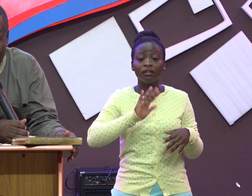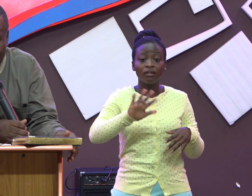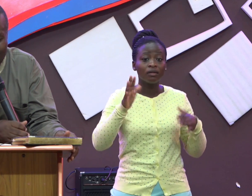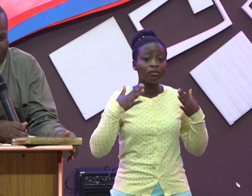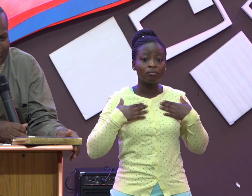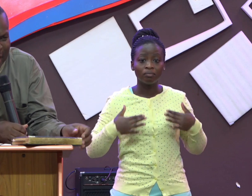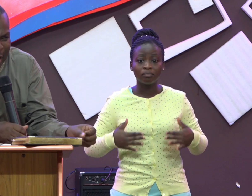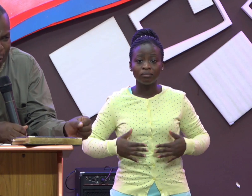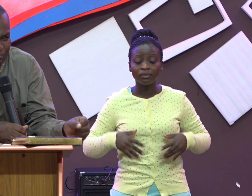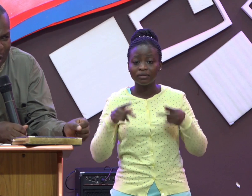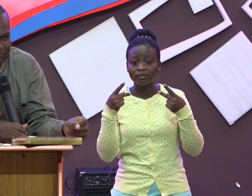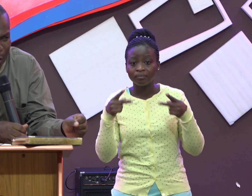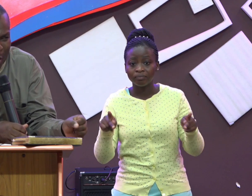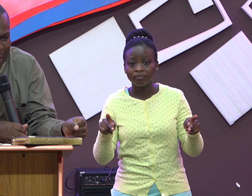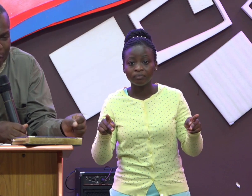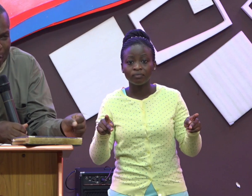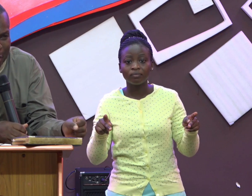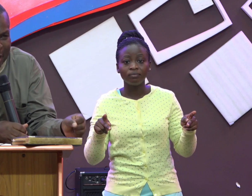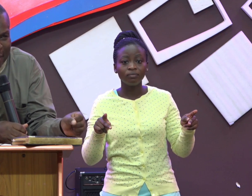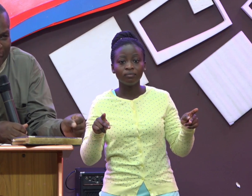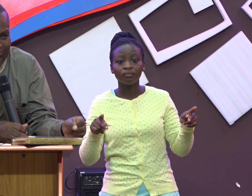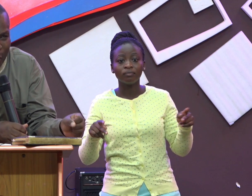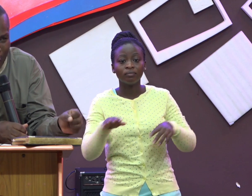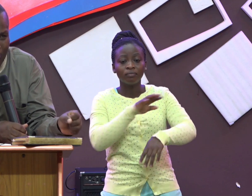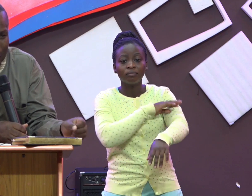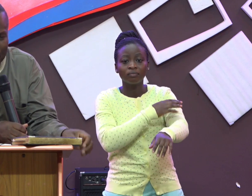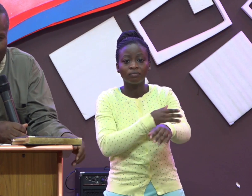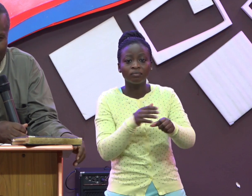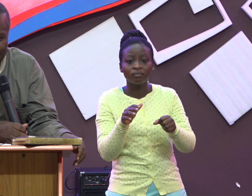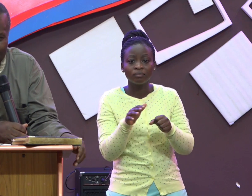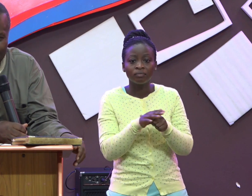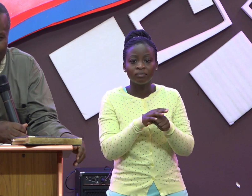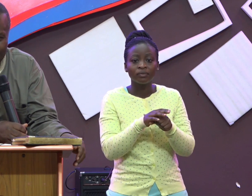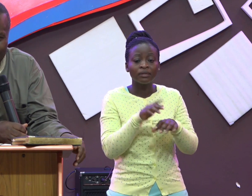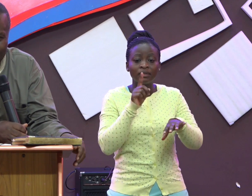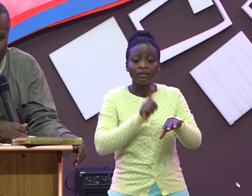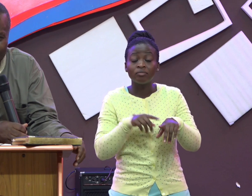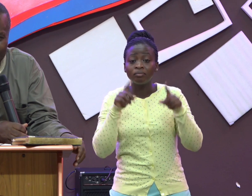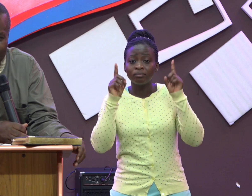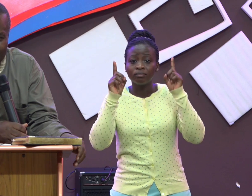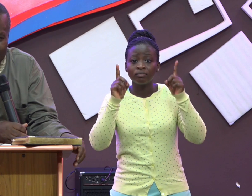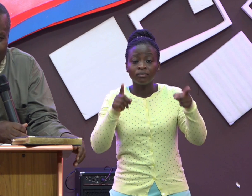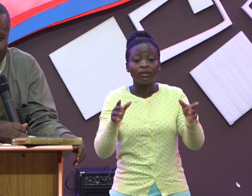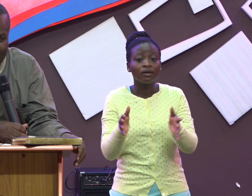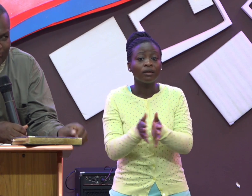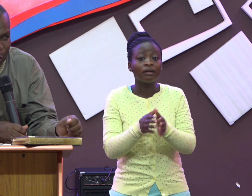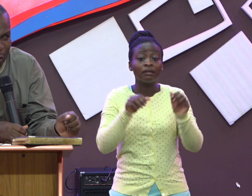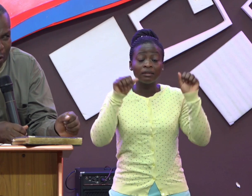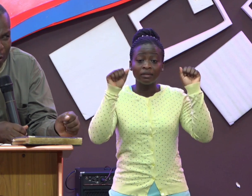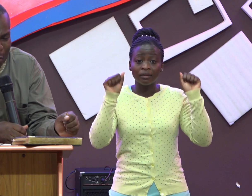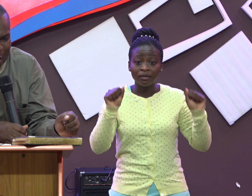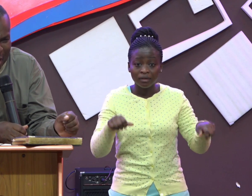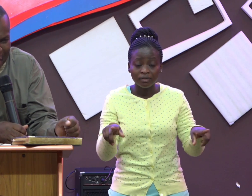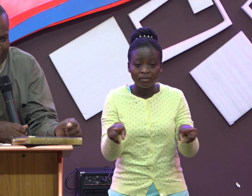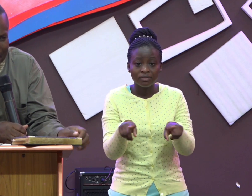things. A time comes when they can hold a vehicle in one place and doesn't move away.